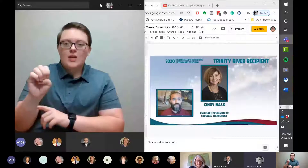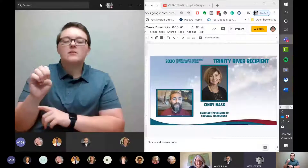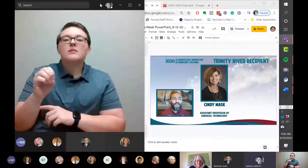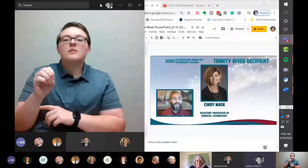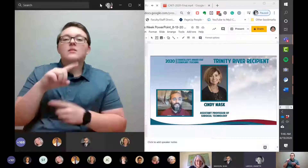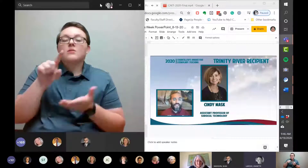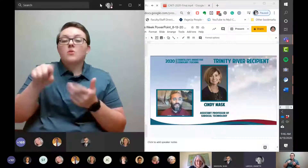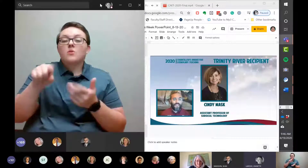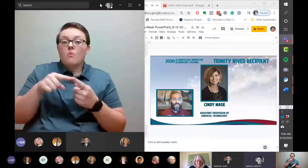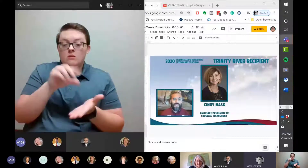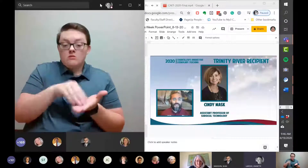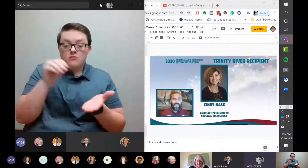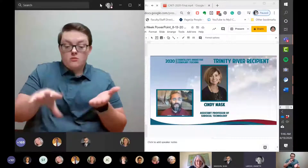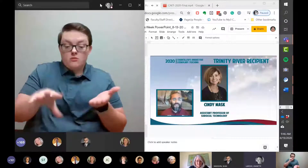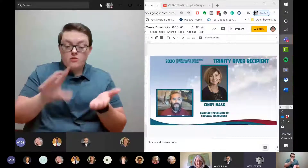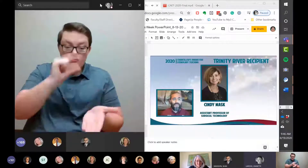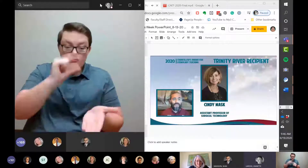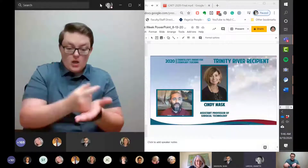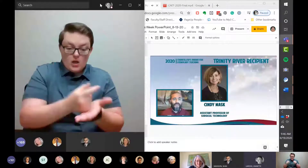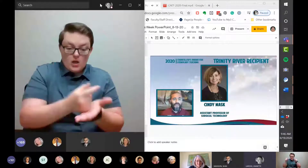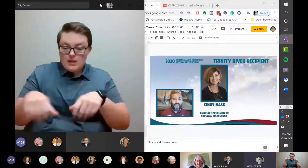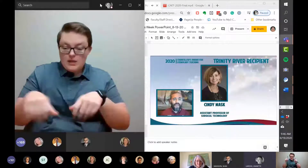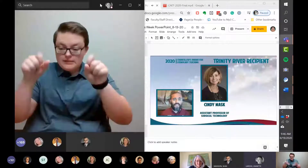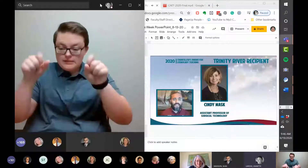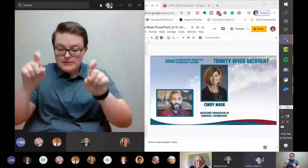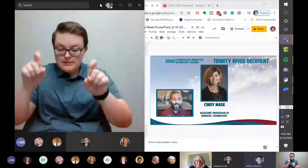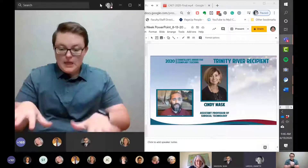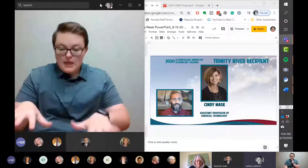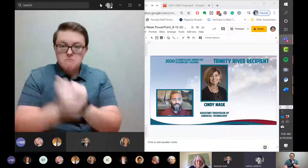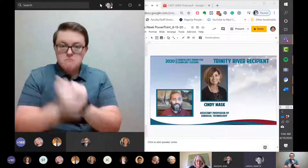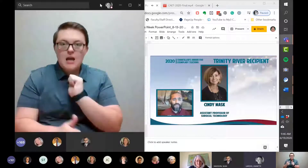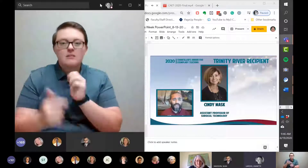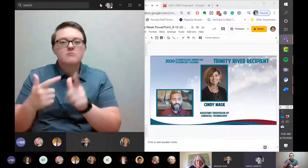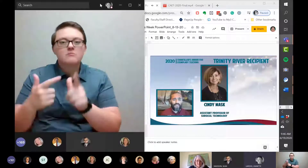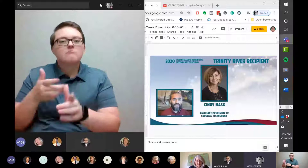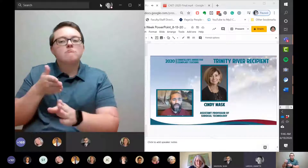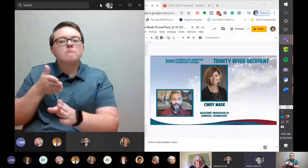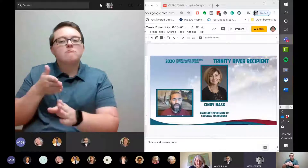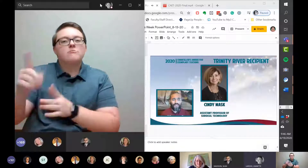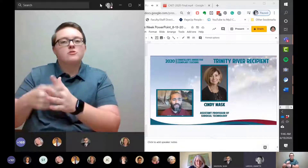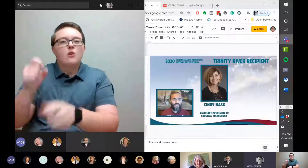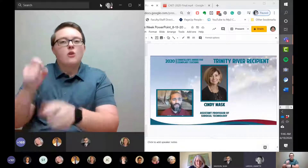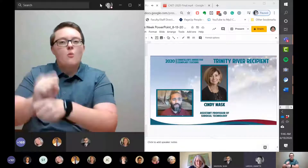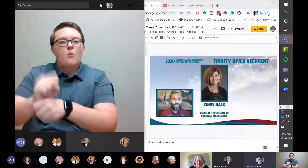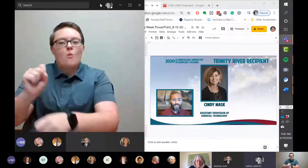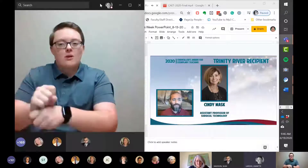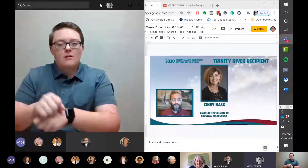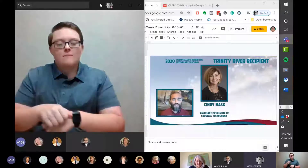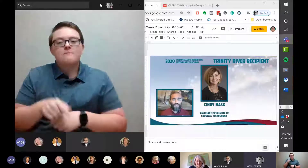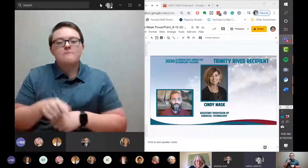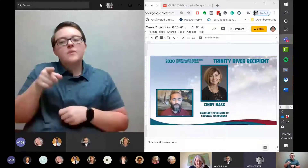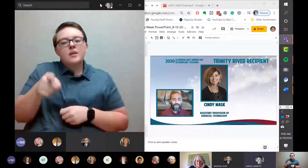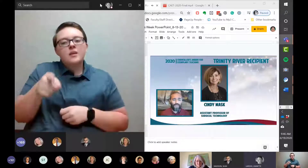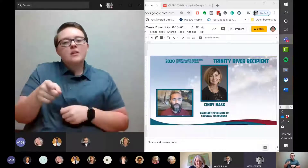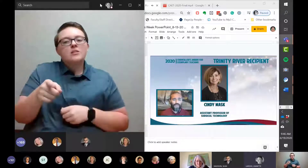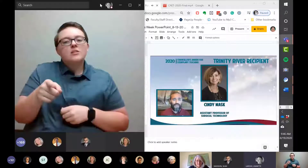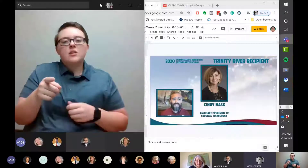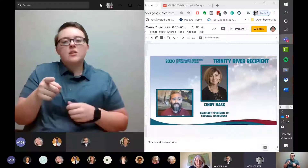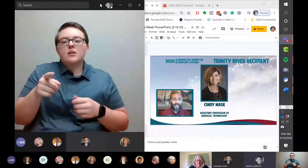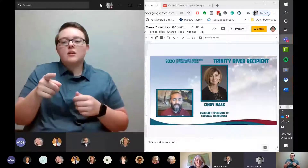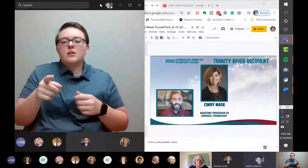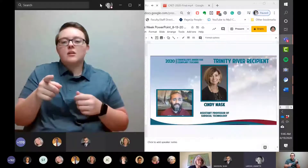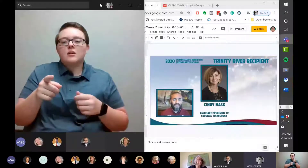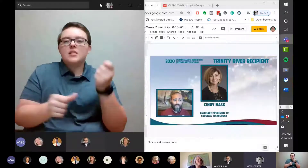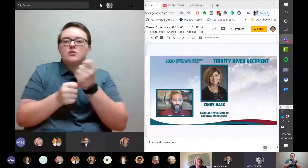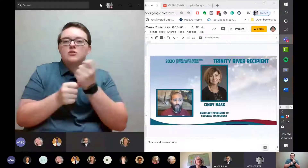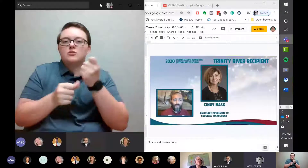graduation. She led the development of a new AAS degree and served as the Faculty Association President for Trinity River